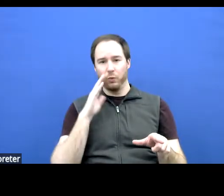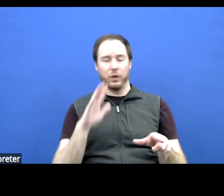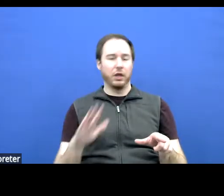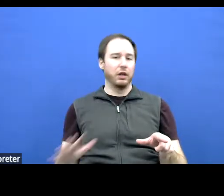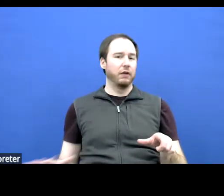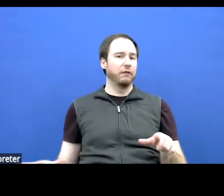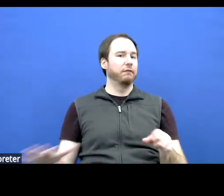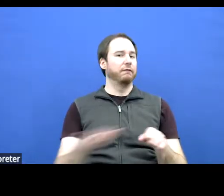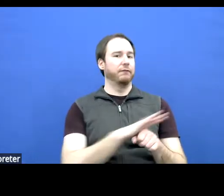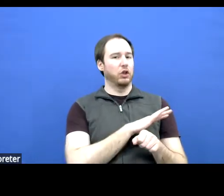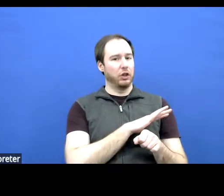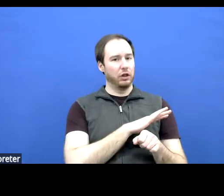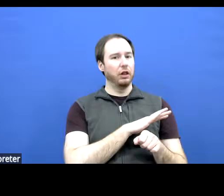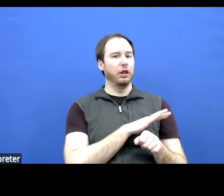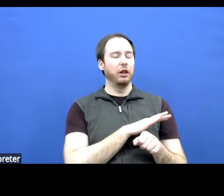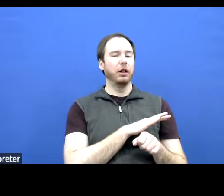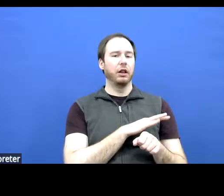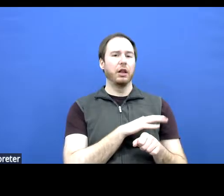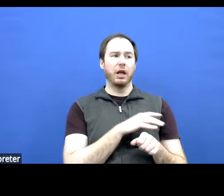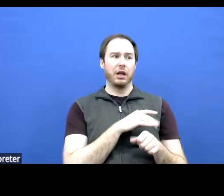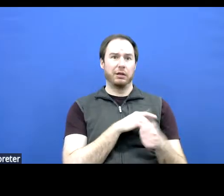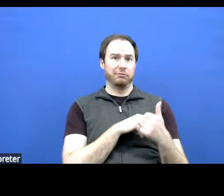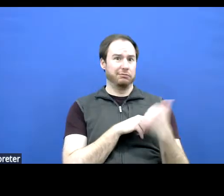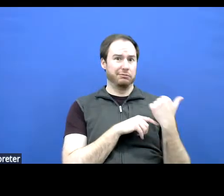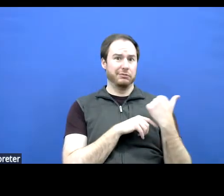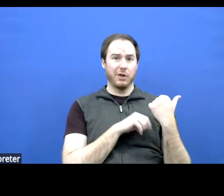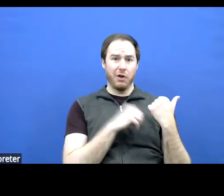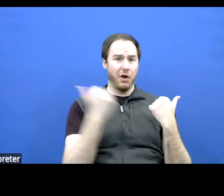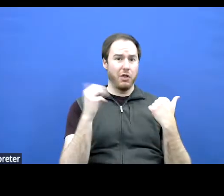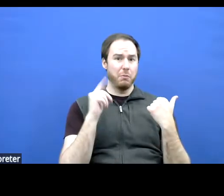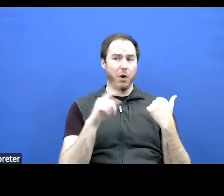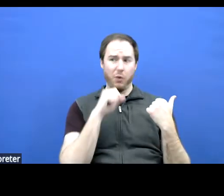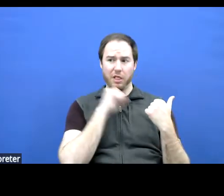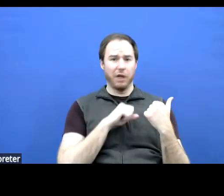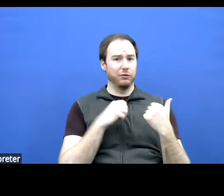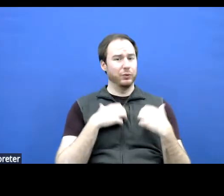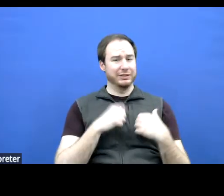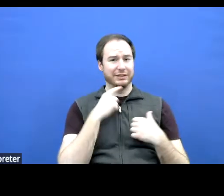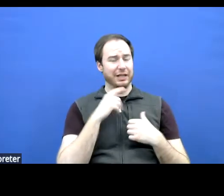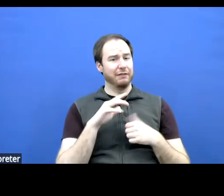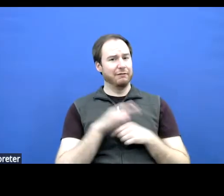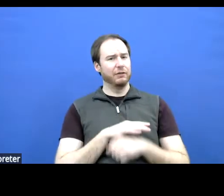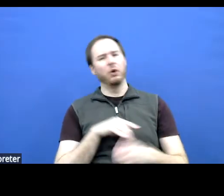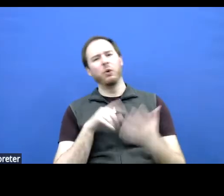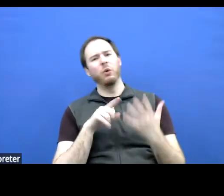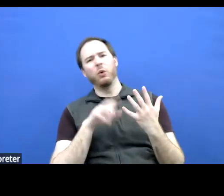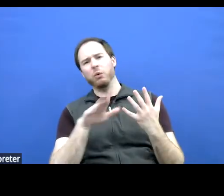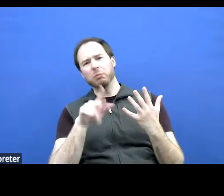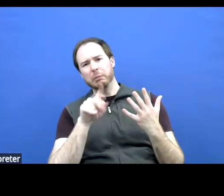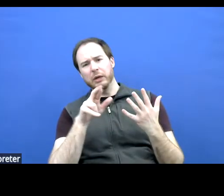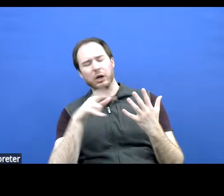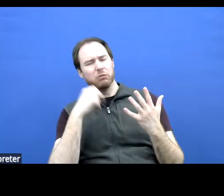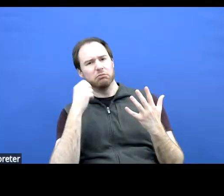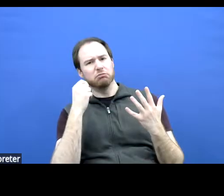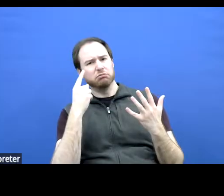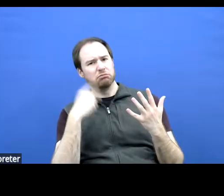occupied. There are a lot of mall properties that would love to be able to say that. Peter, don't get me wrong, Peter. I